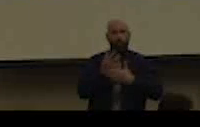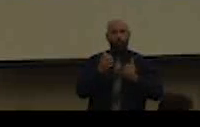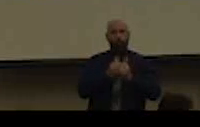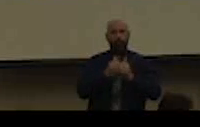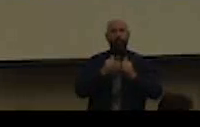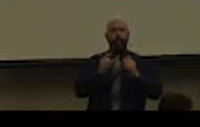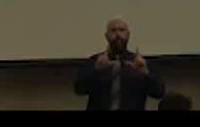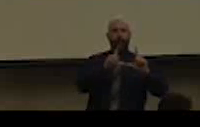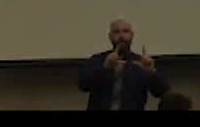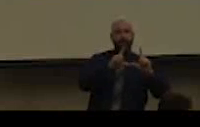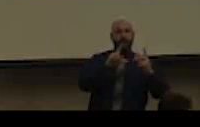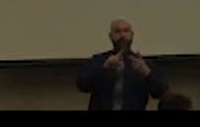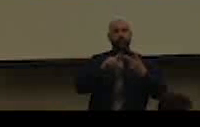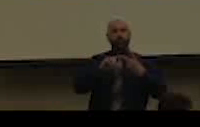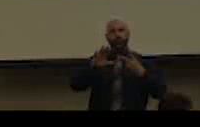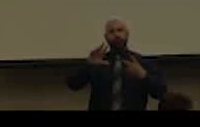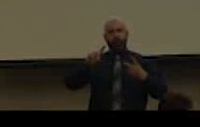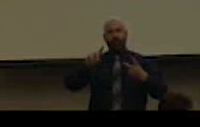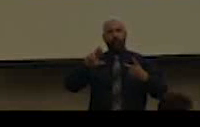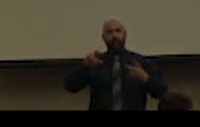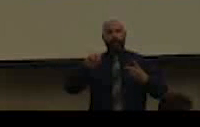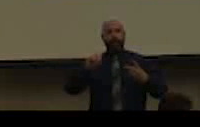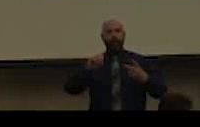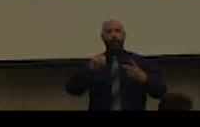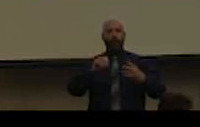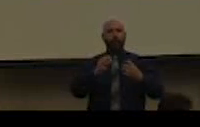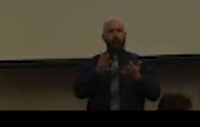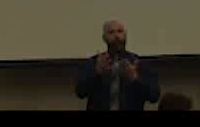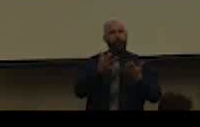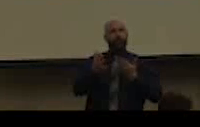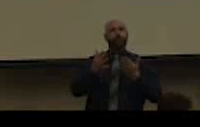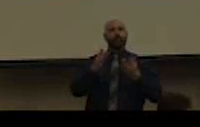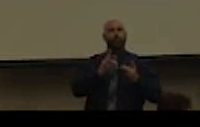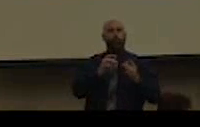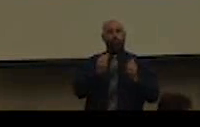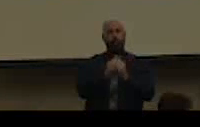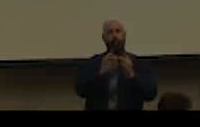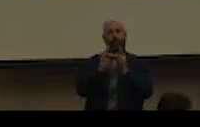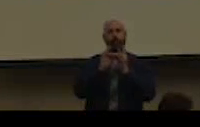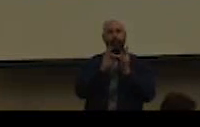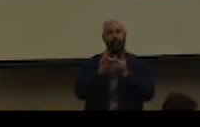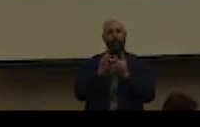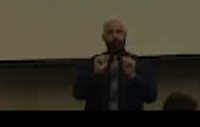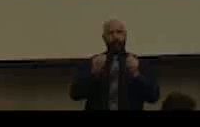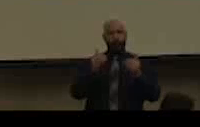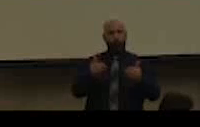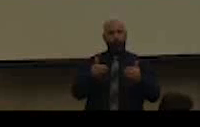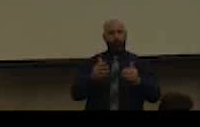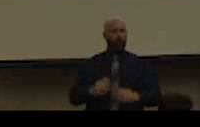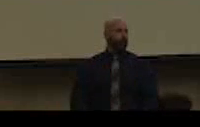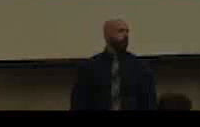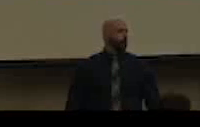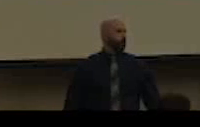we can move forward for the first time in a very, very long time. Monique, go ahead, we had